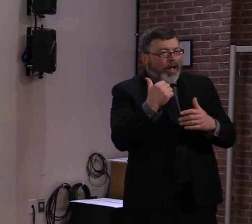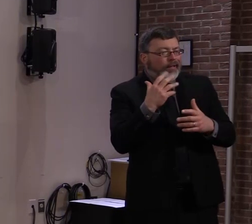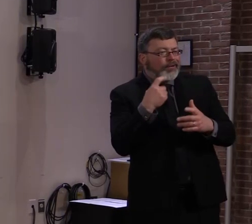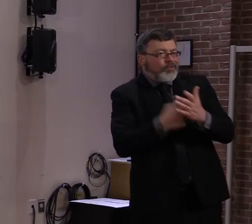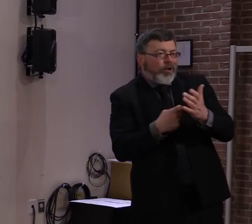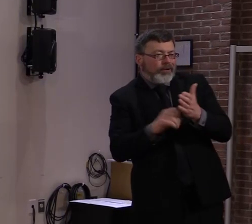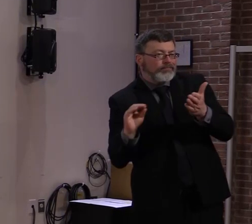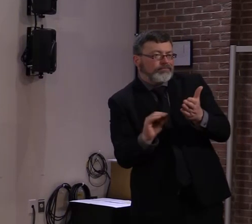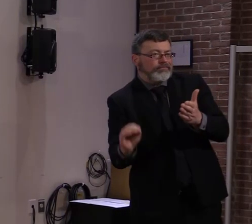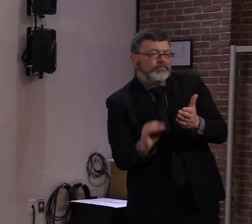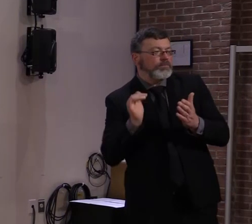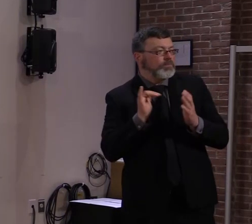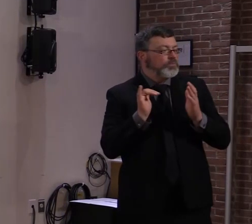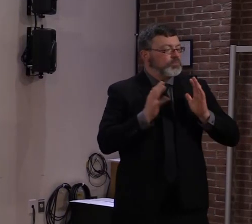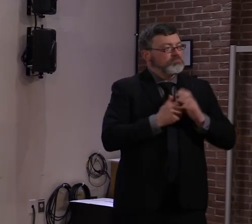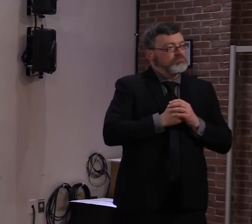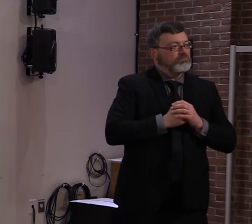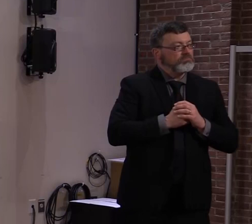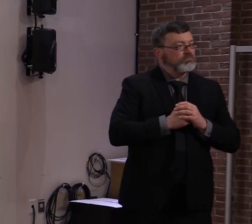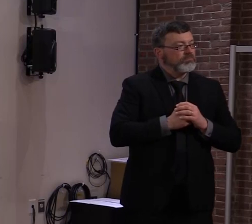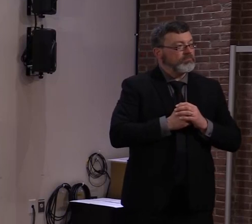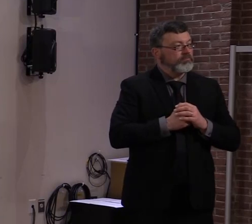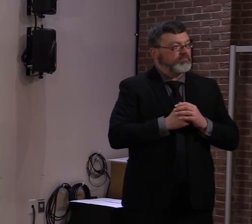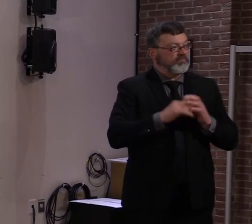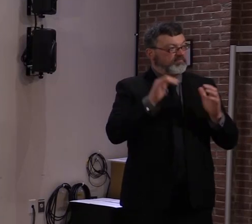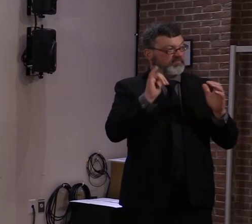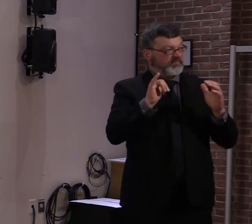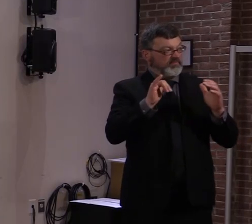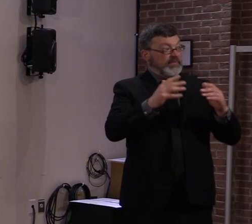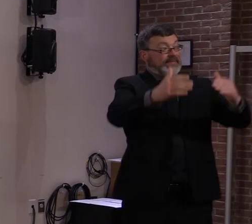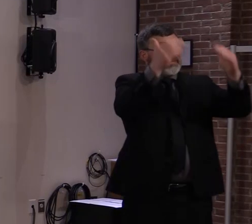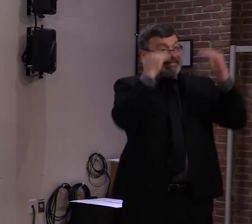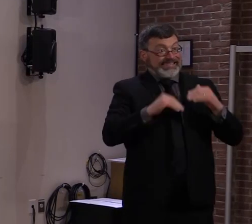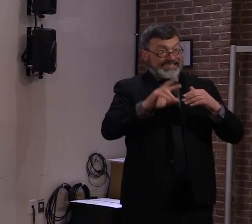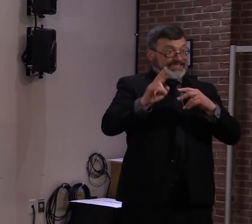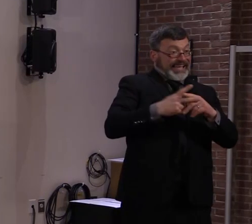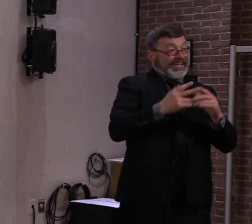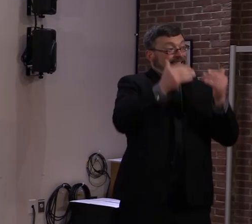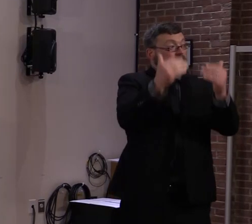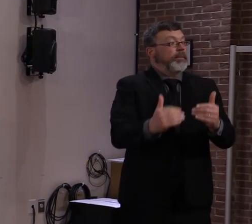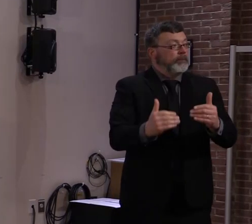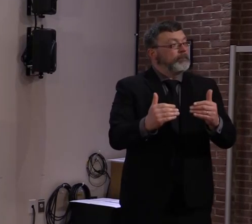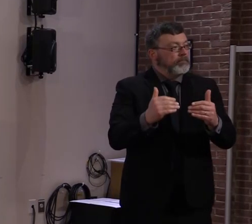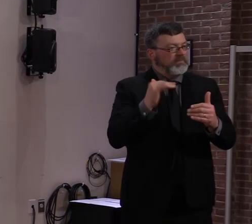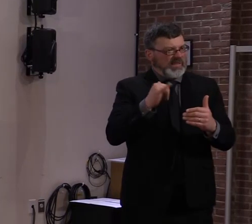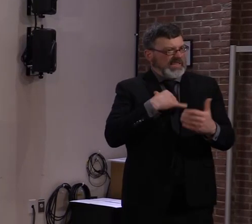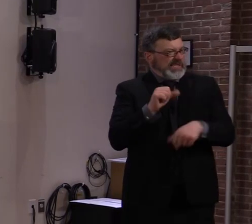2022. We're beginning to work on the next step in the transition plan, but there won't be any changes to the